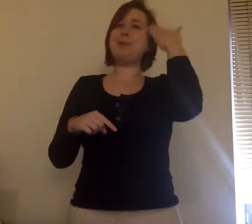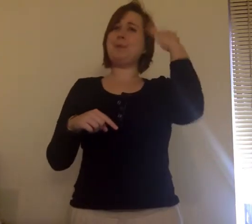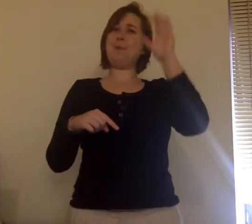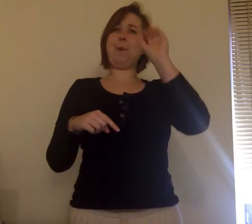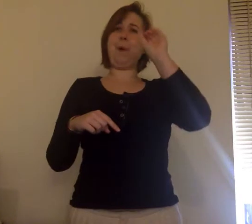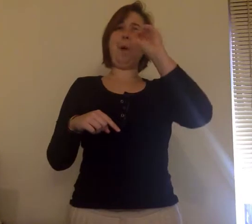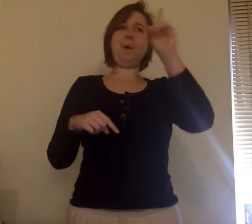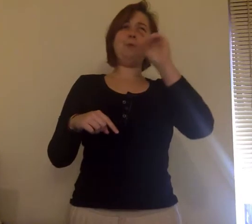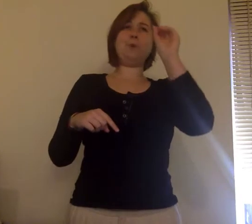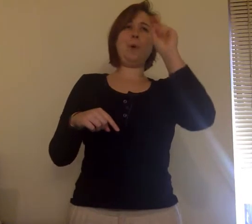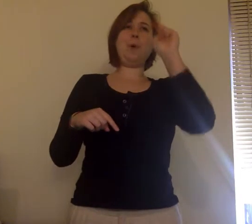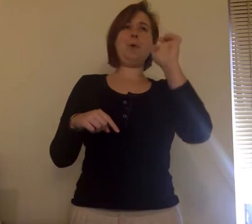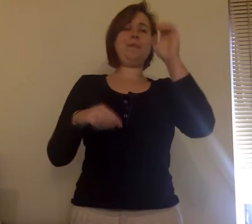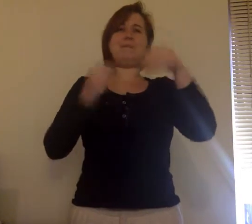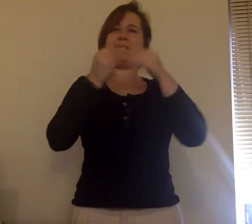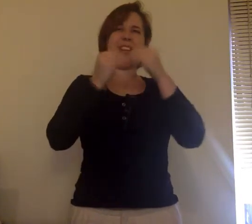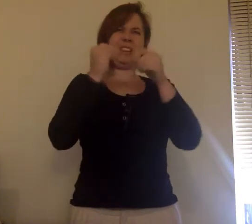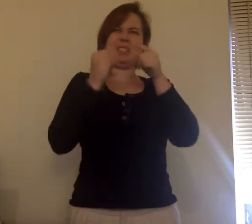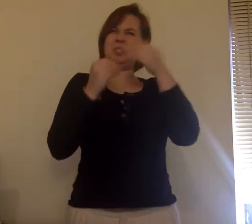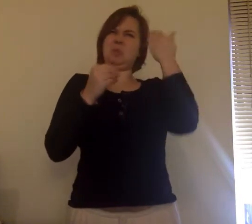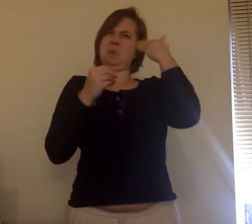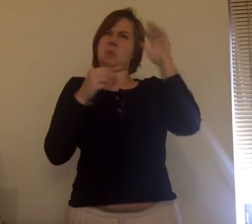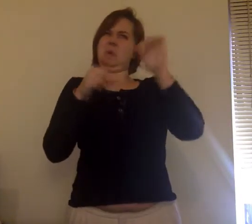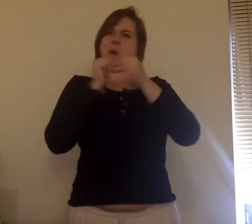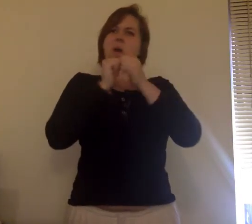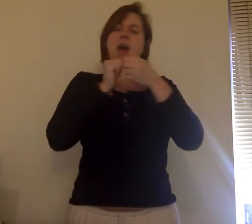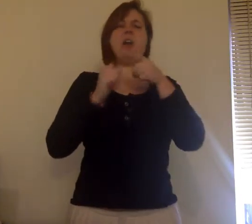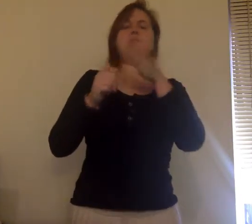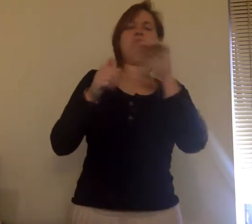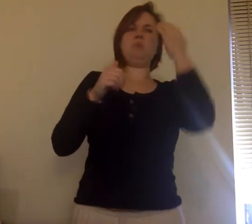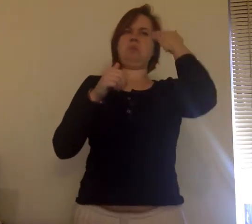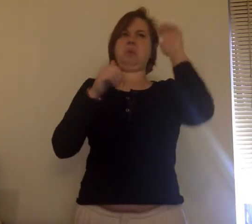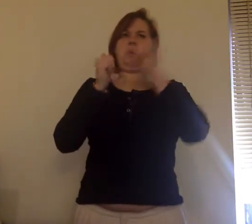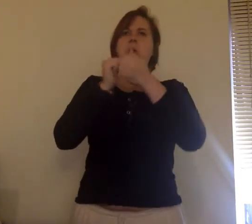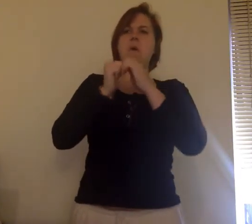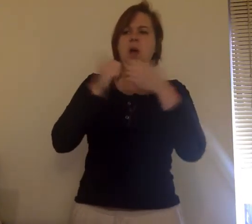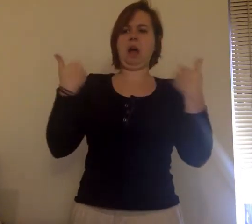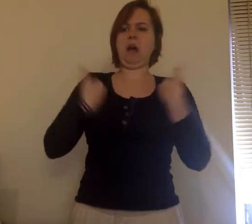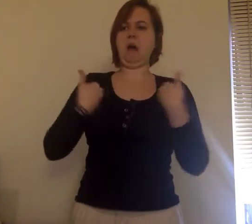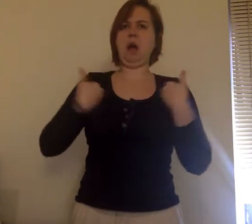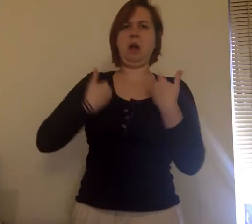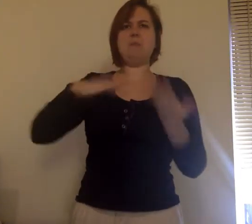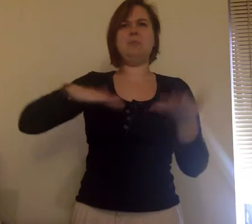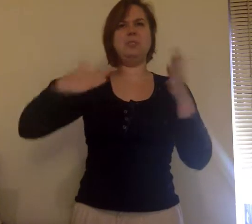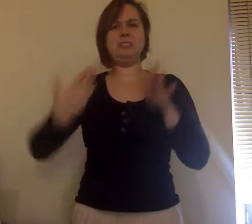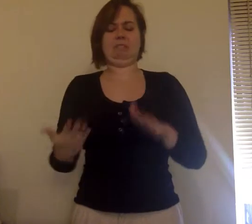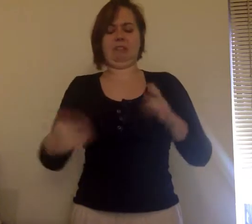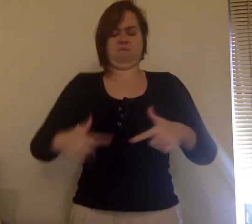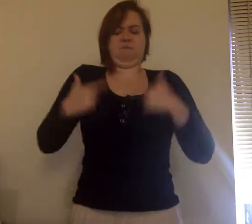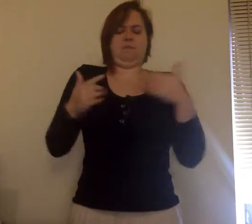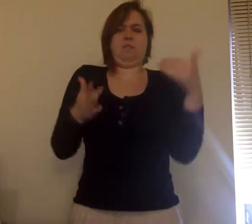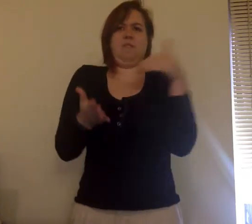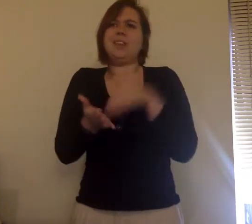up in a dead stream. You don't know how to bring back an animal now extinct. And you can't bring back